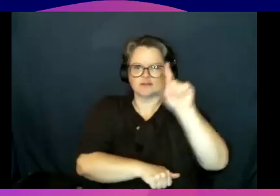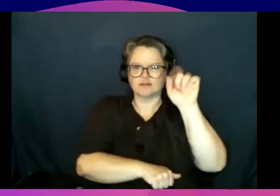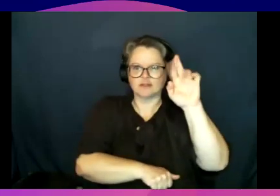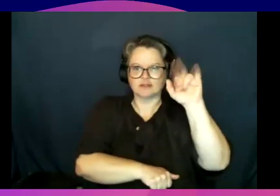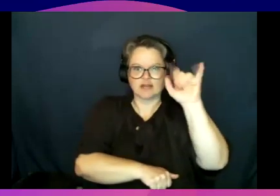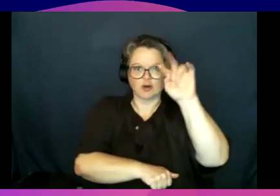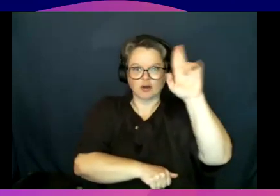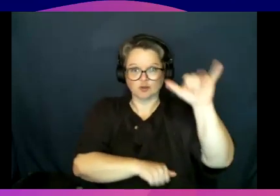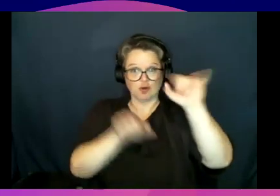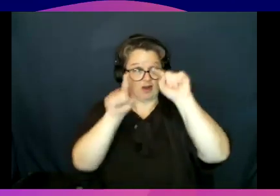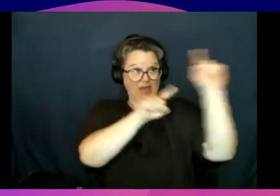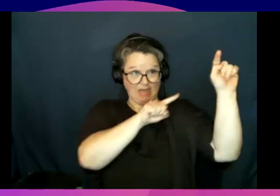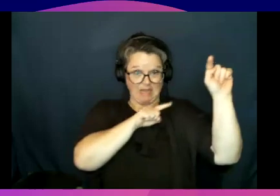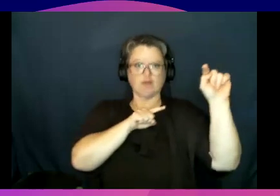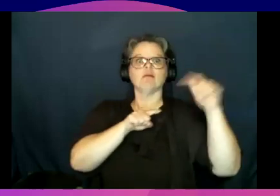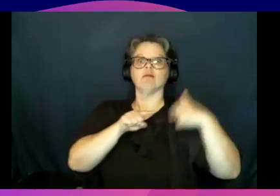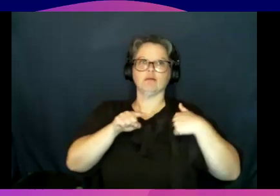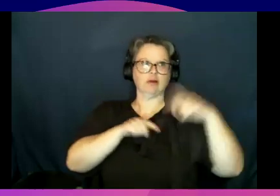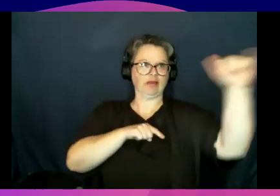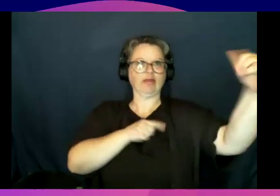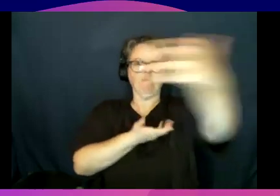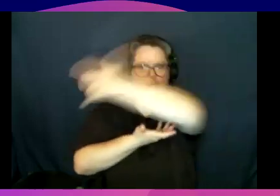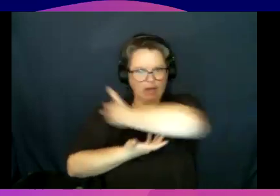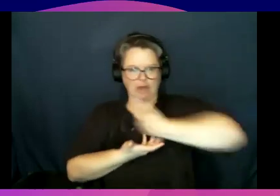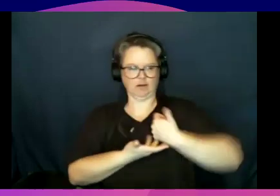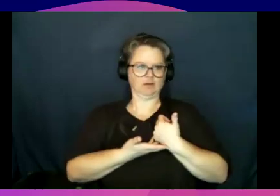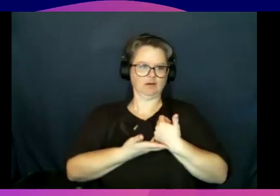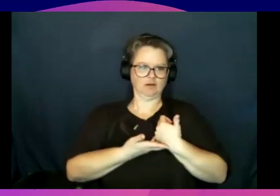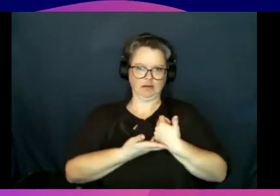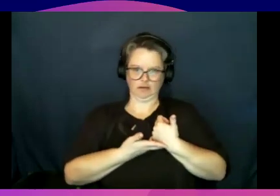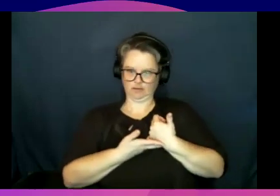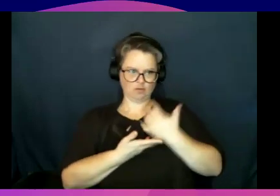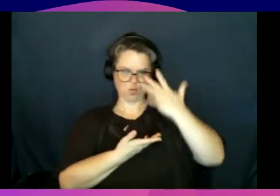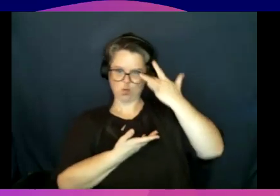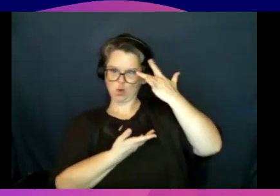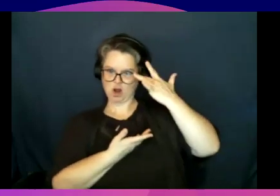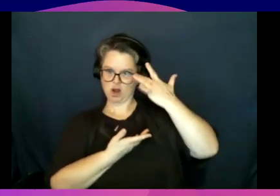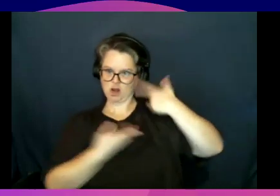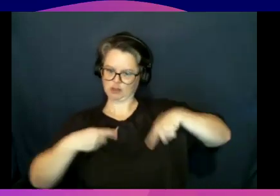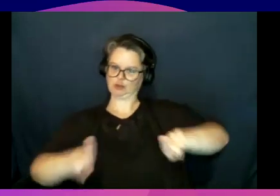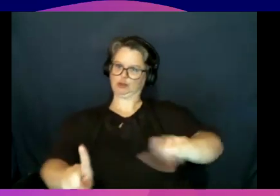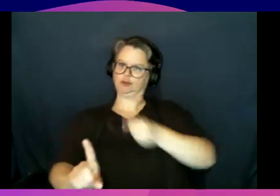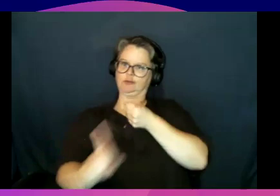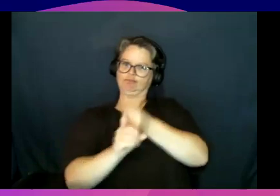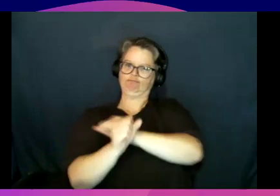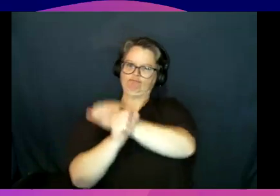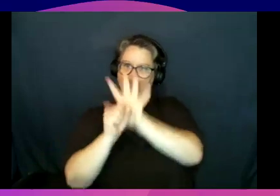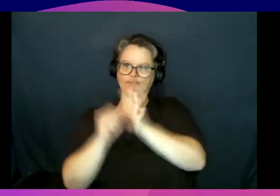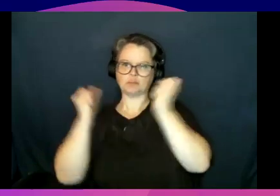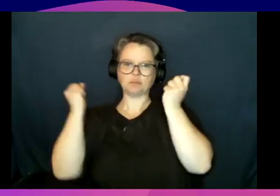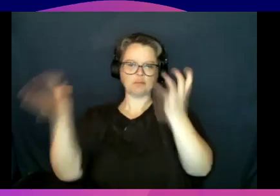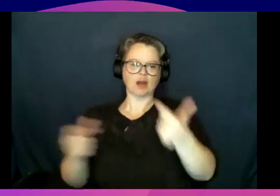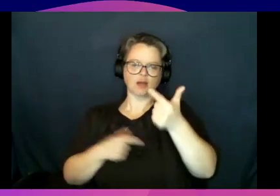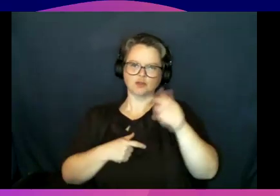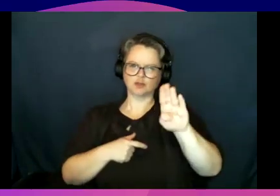evidence of why folks were leaving. Many were connecting the lack of adequate and sustainable funding to the lack